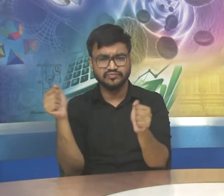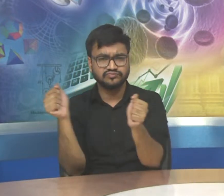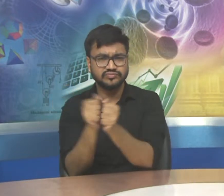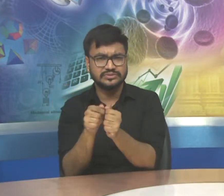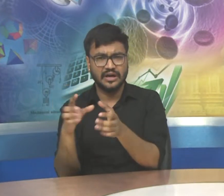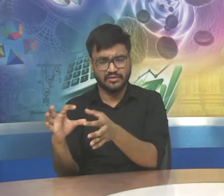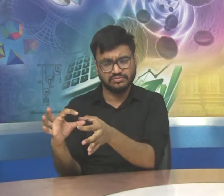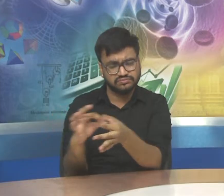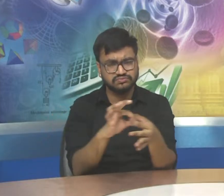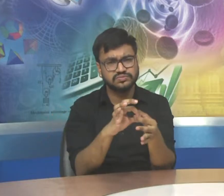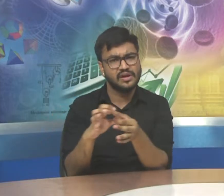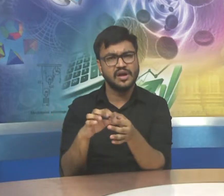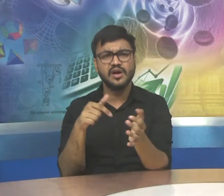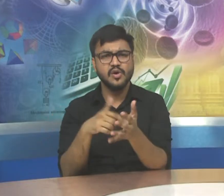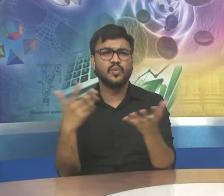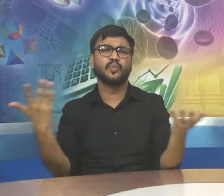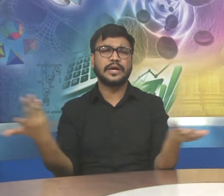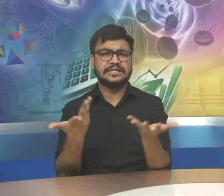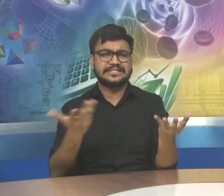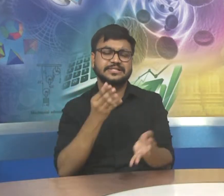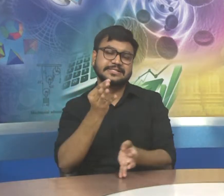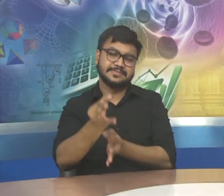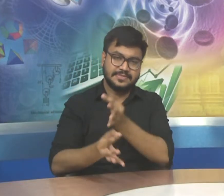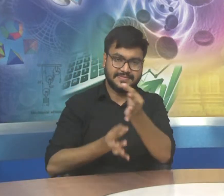(13.3) Energy and its relation with work.